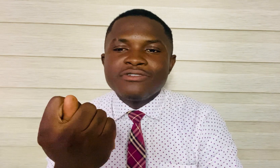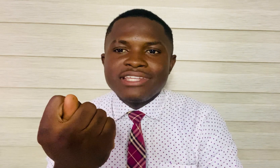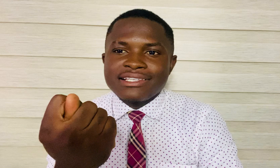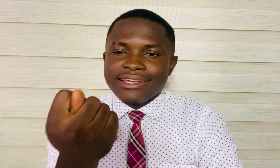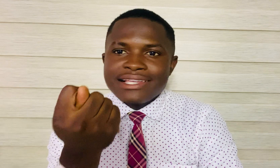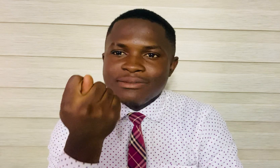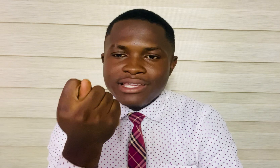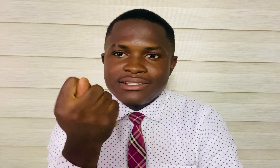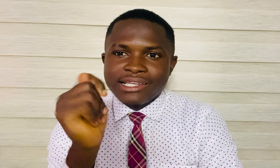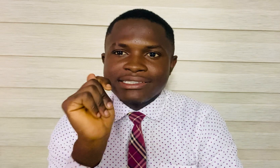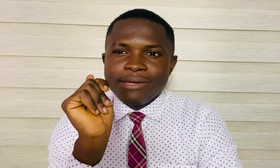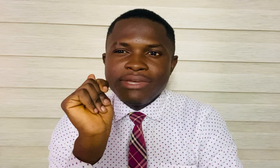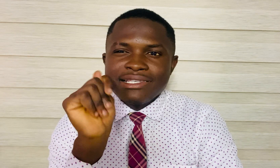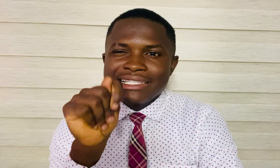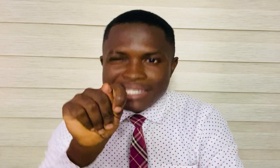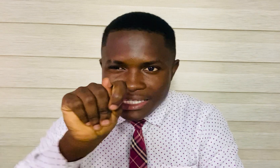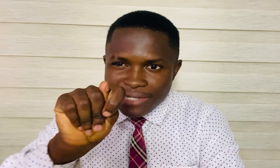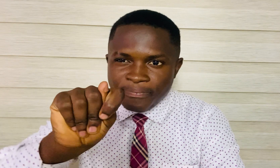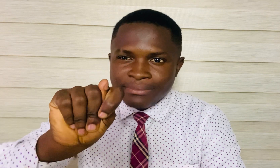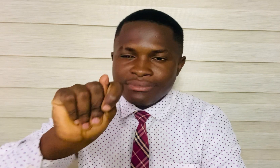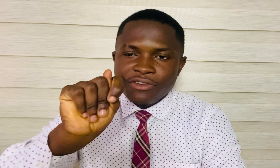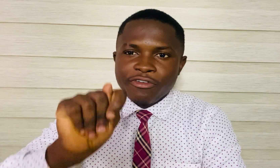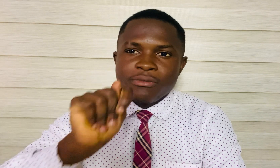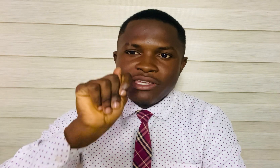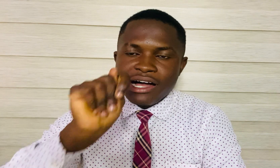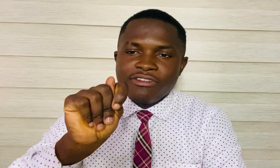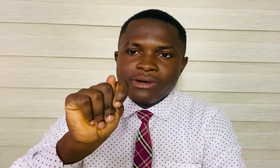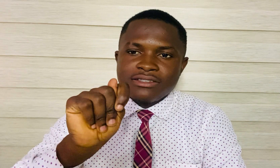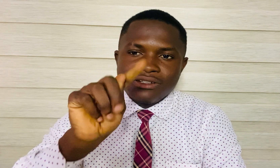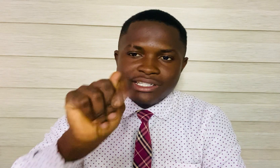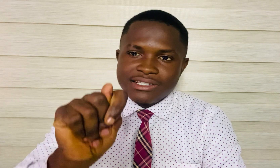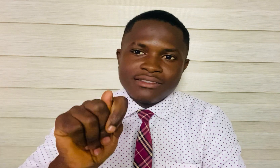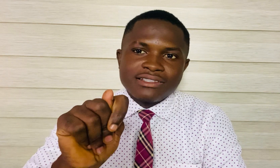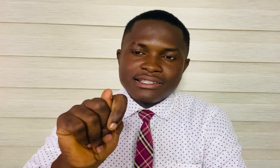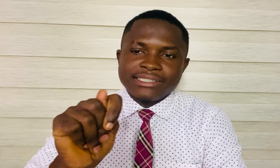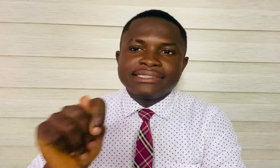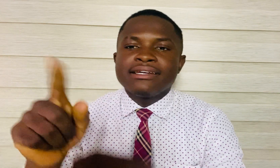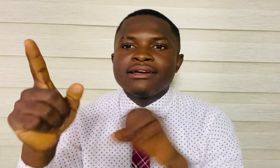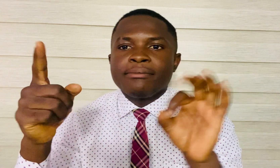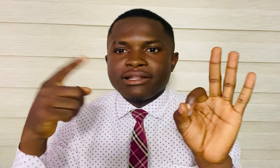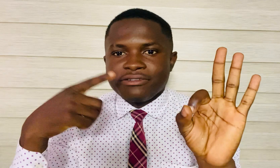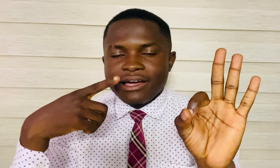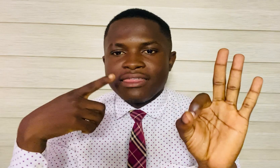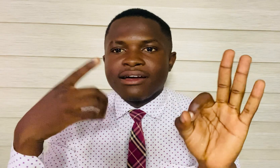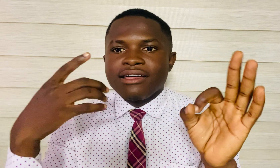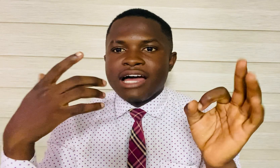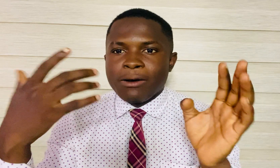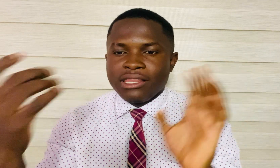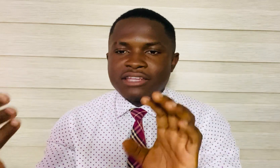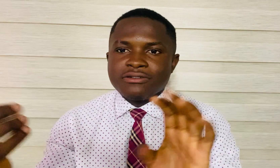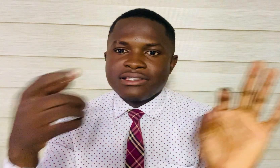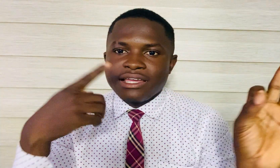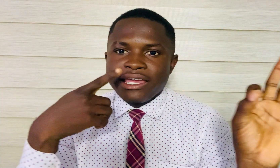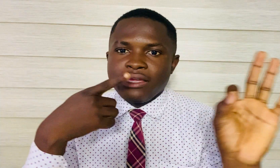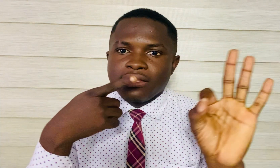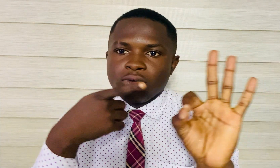this, it doesn't mean sex. It means T from the alphabet. So this is not sex, but rather our natural sign that we